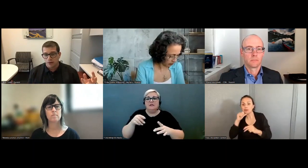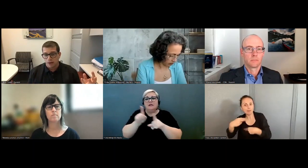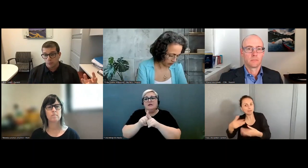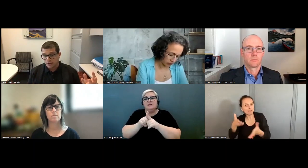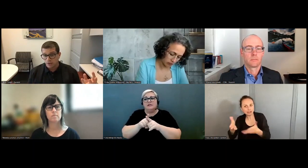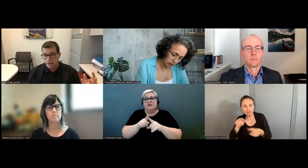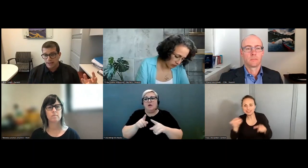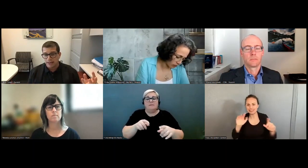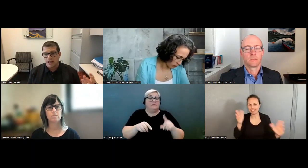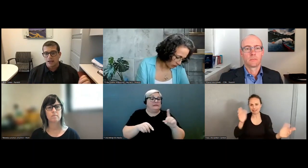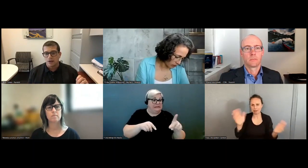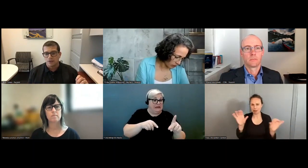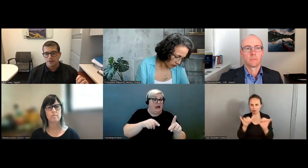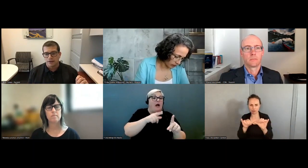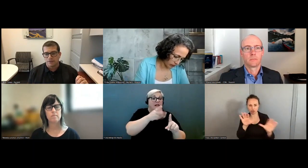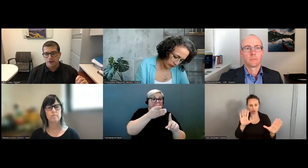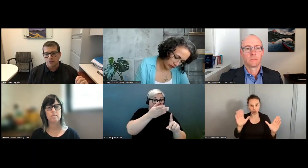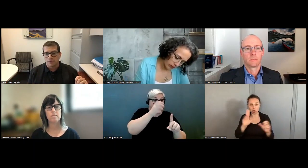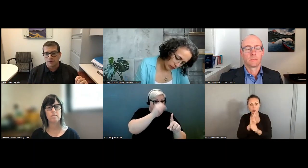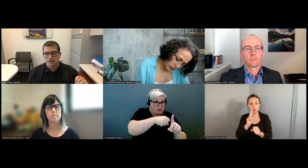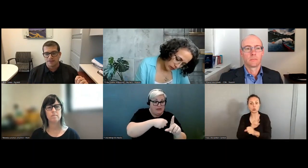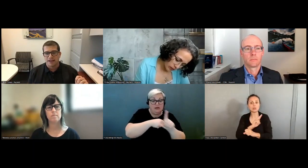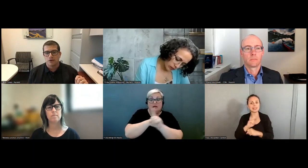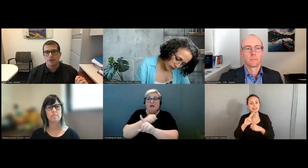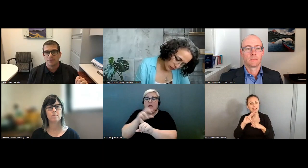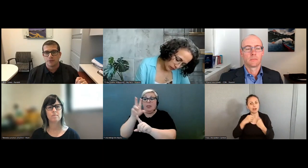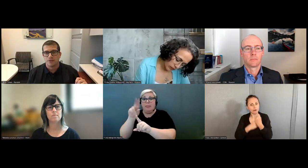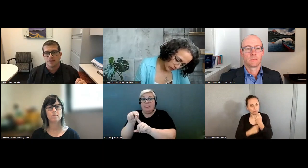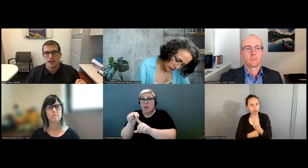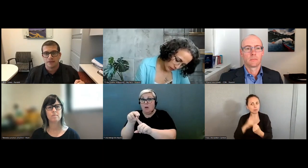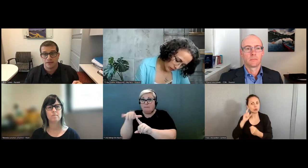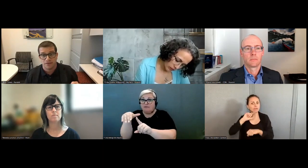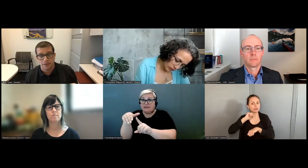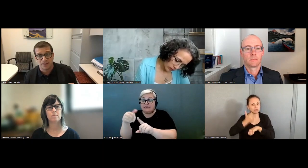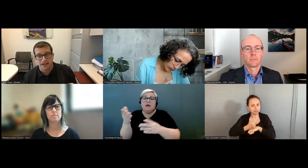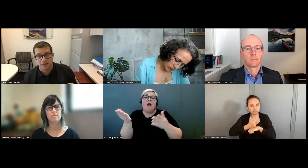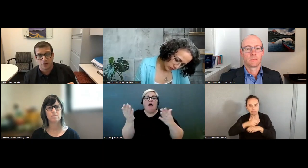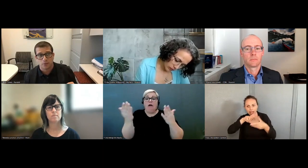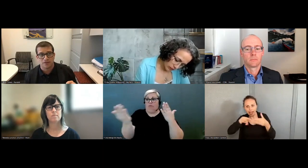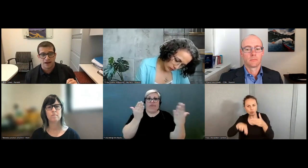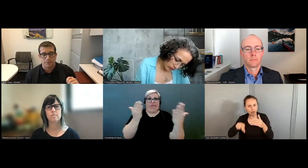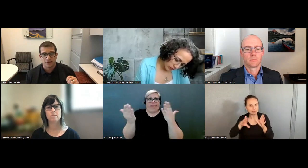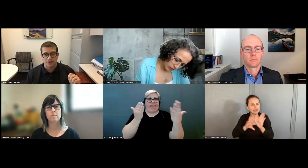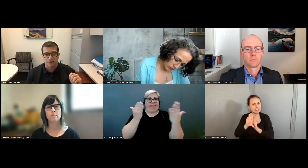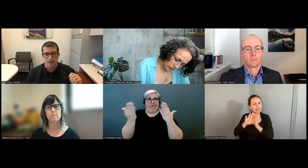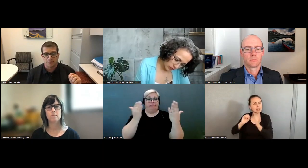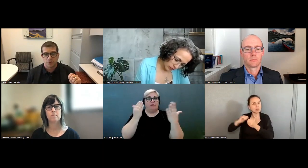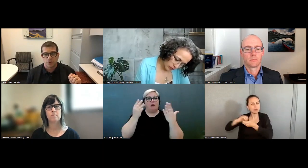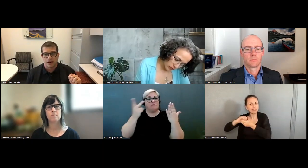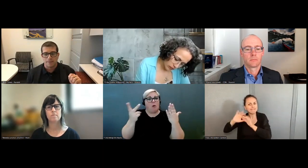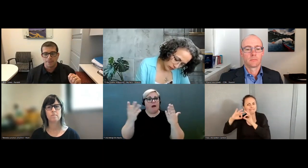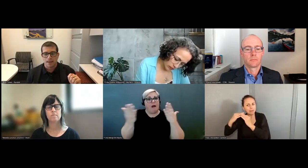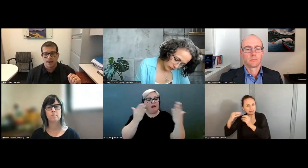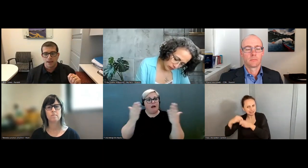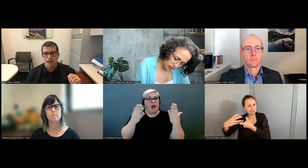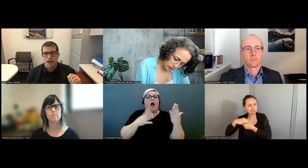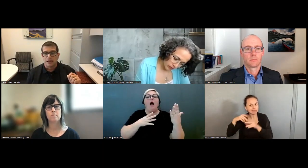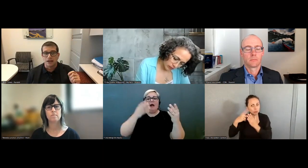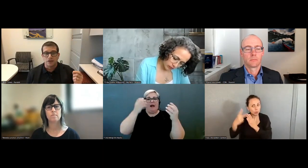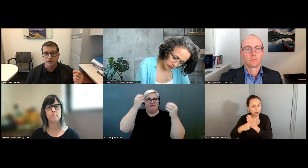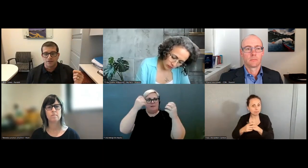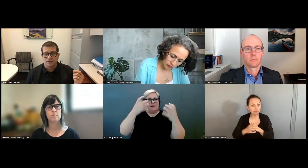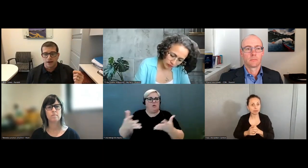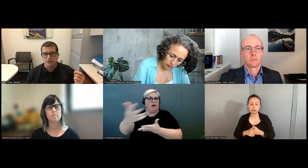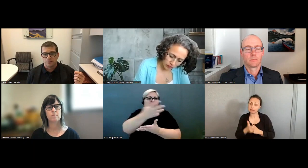services right away, using a framework for assessing outcomes that was developed together with families in the program.